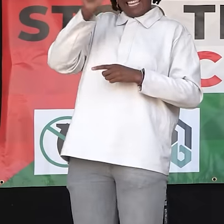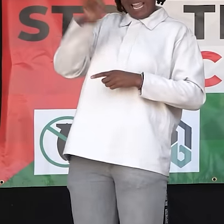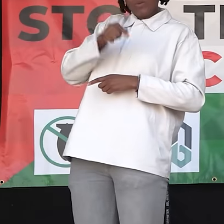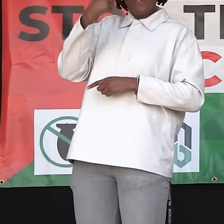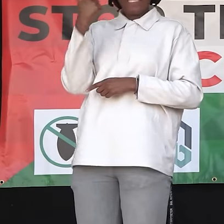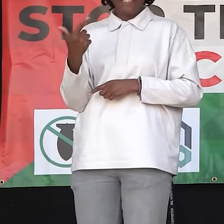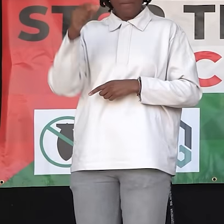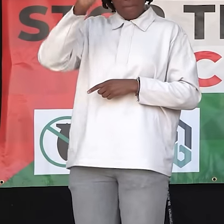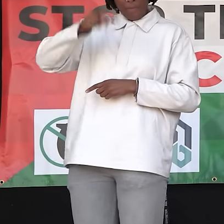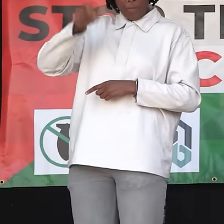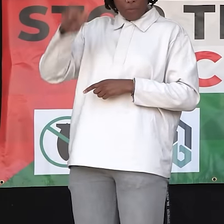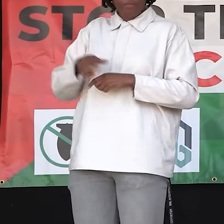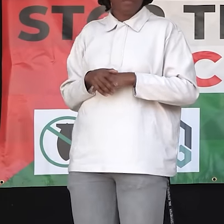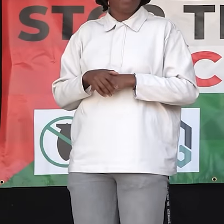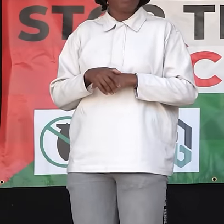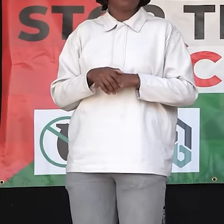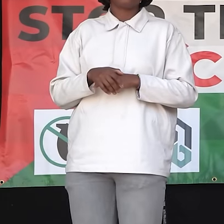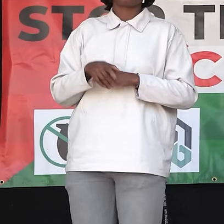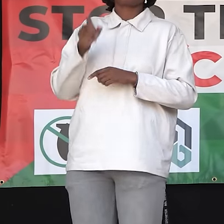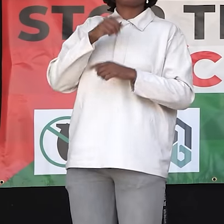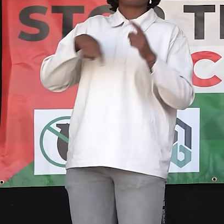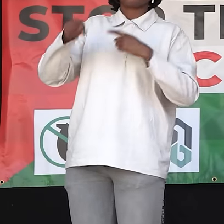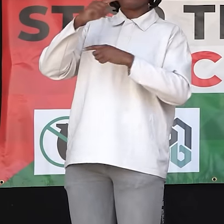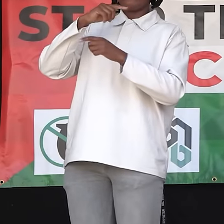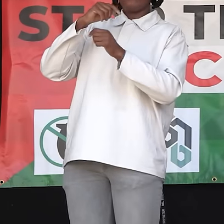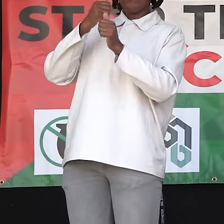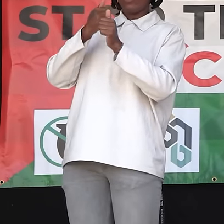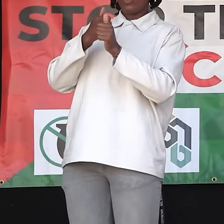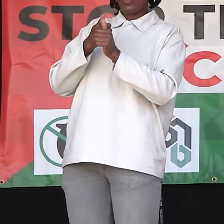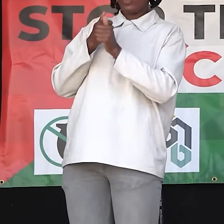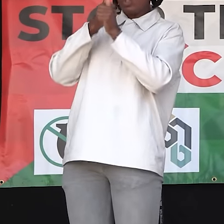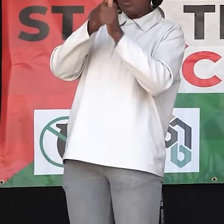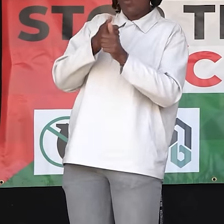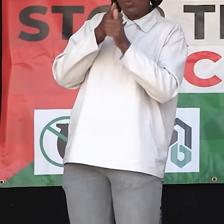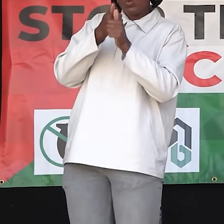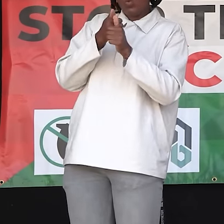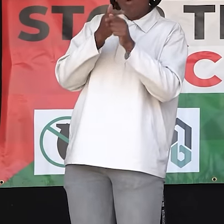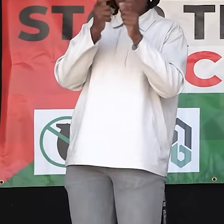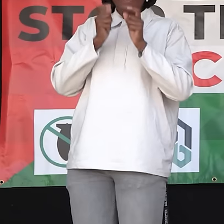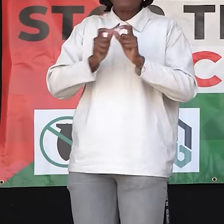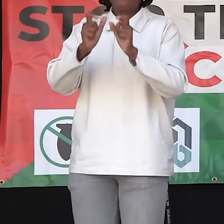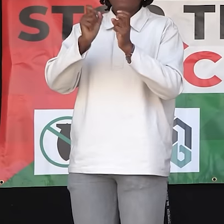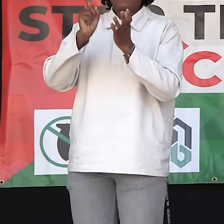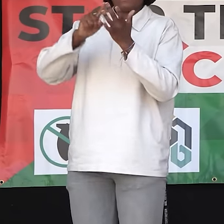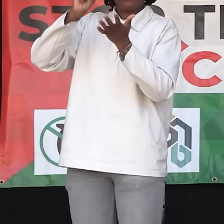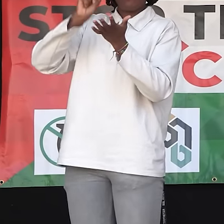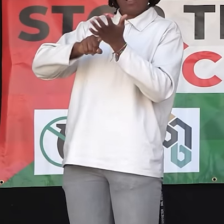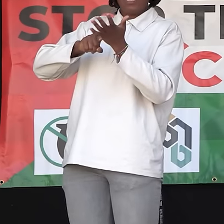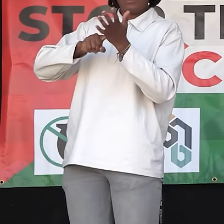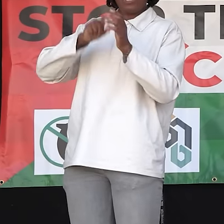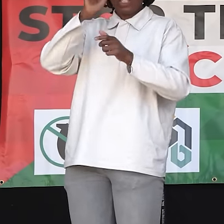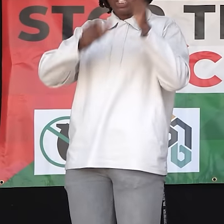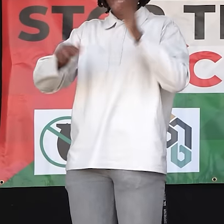The supporters of the continued Israeli genocide